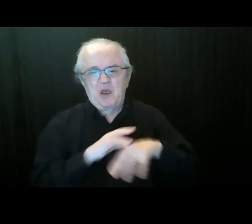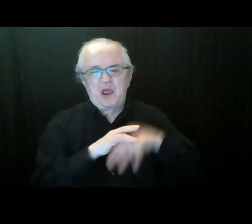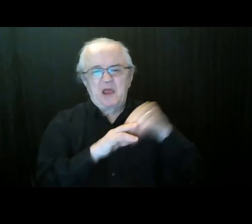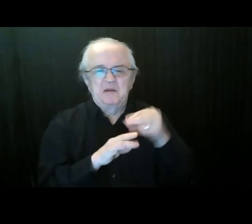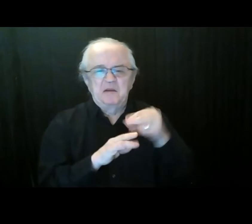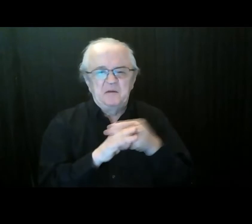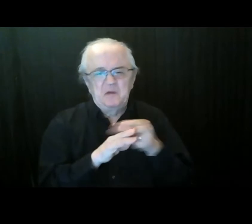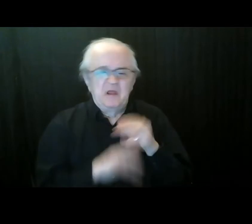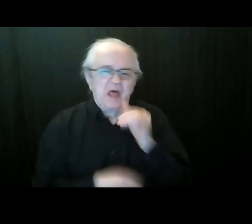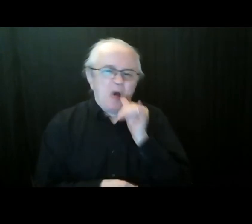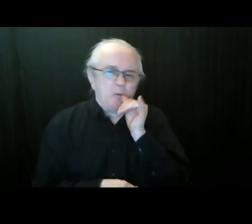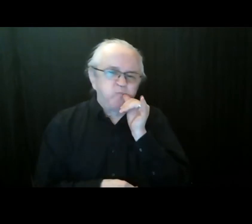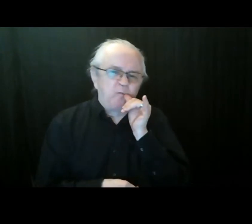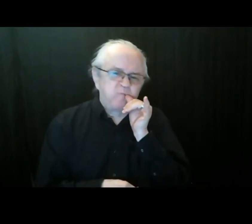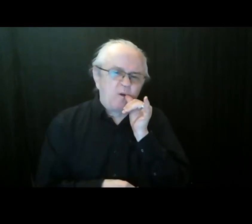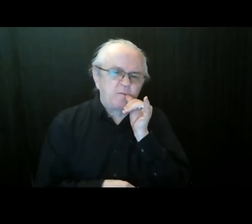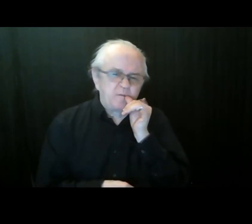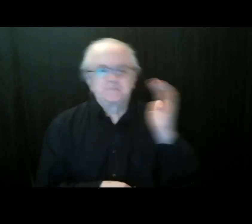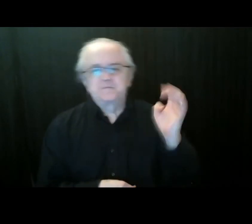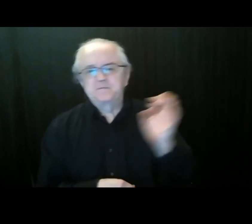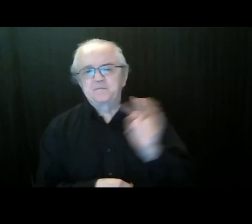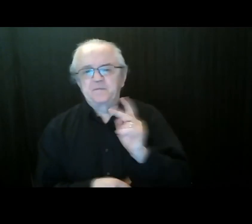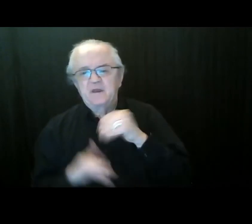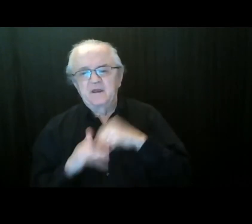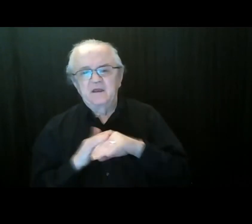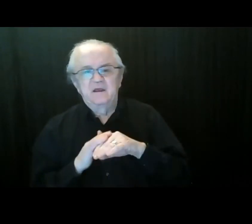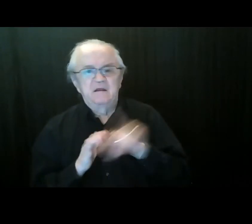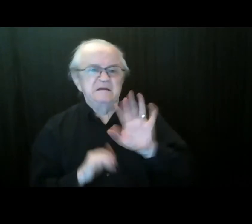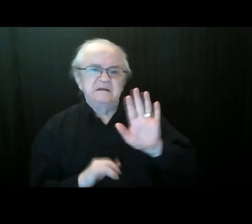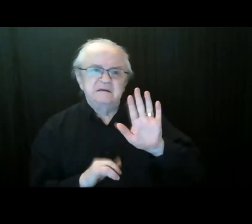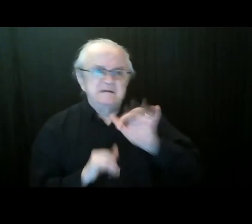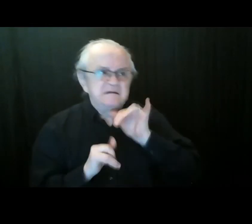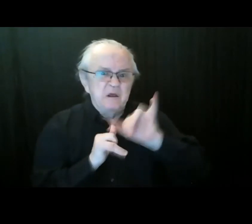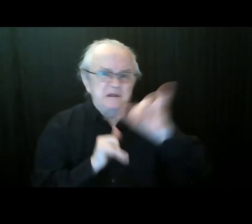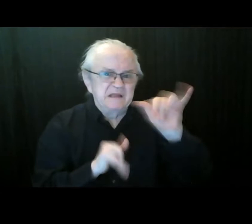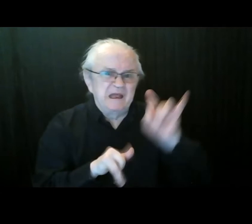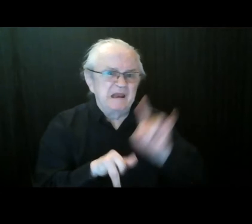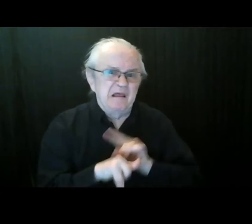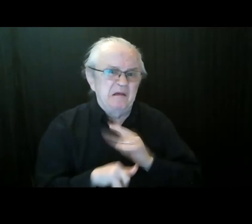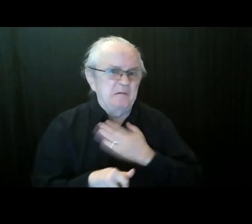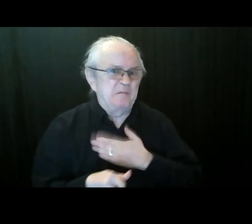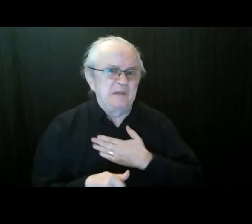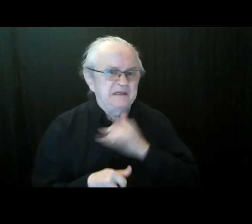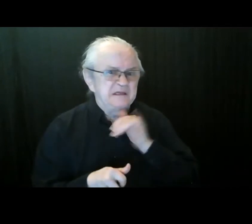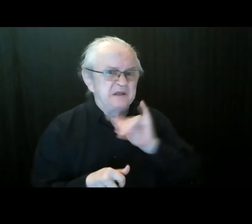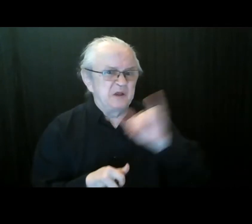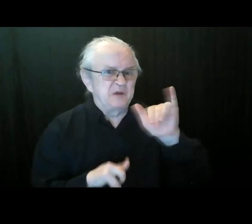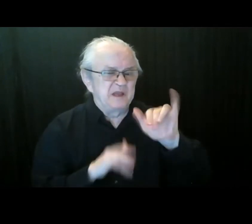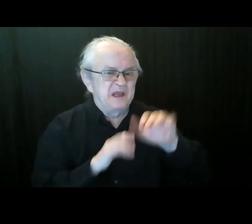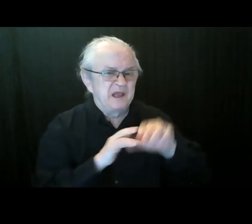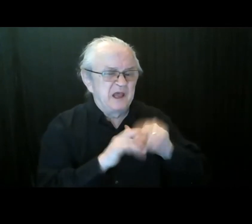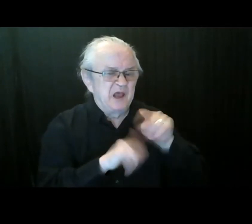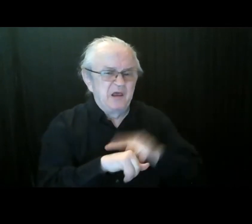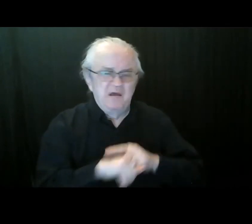of tobacco, and then he'd be in again. Don't be long, Laura said. Please don't be out there long. Don't worry,